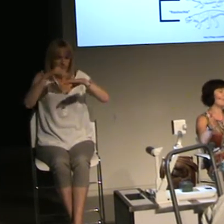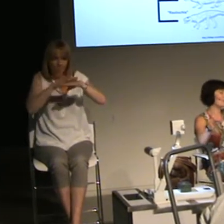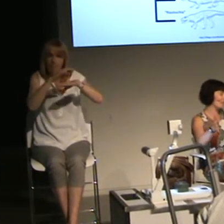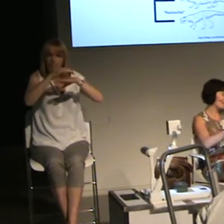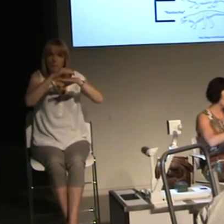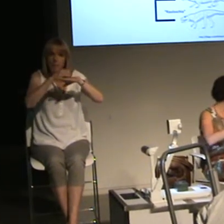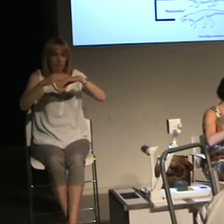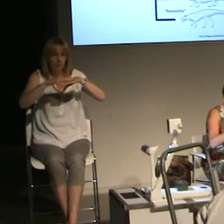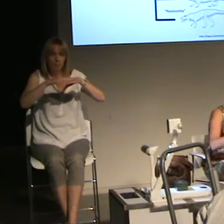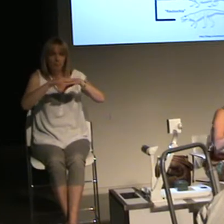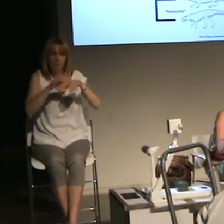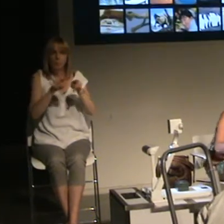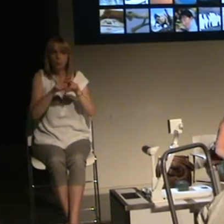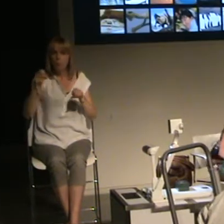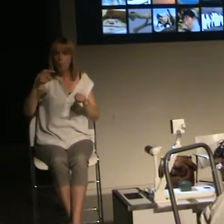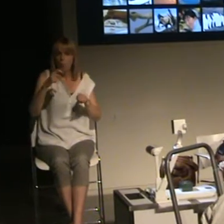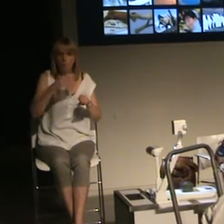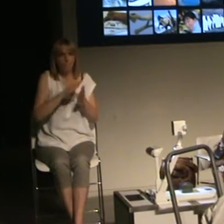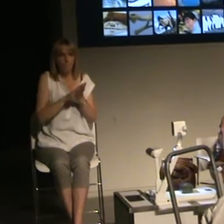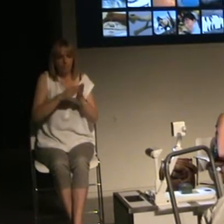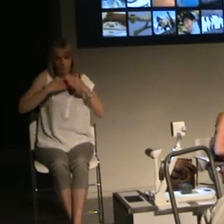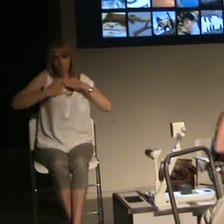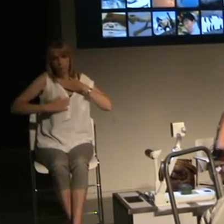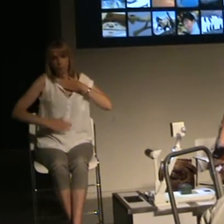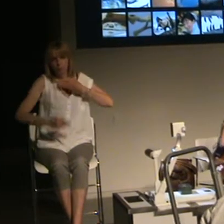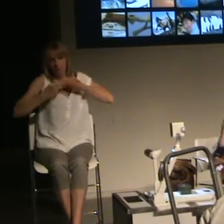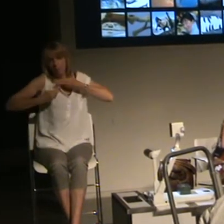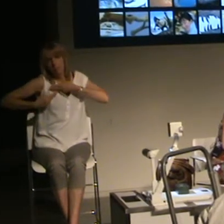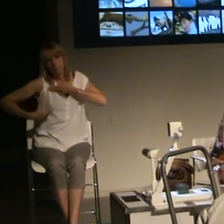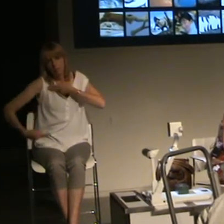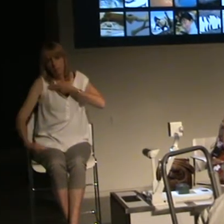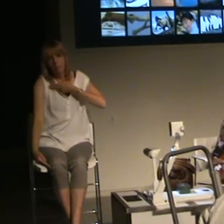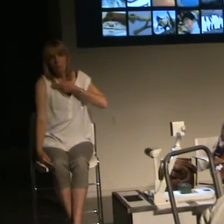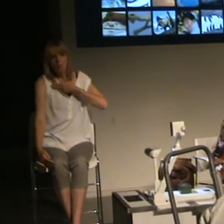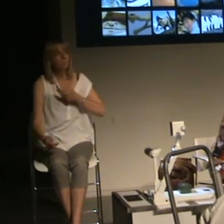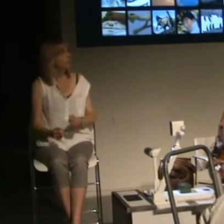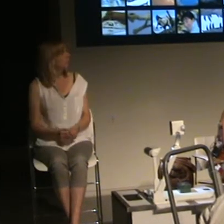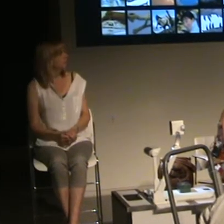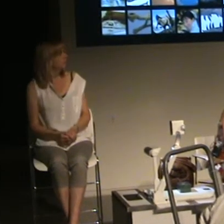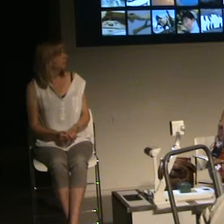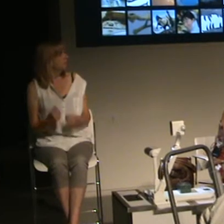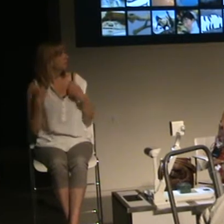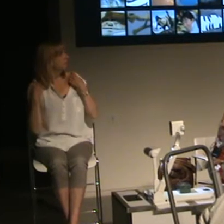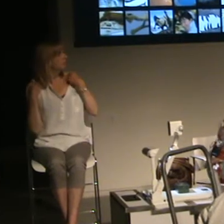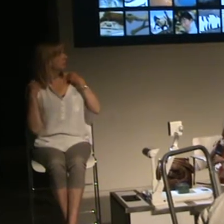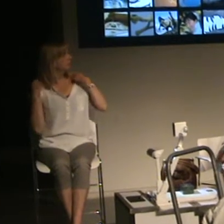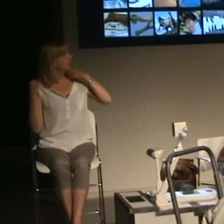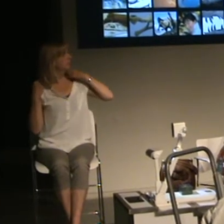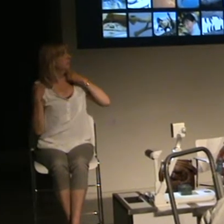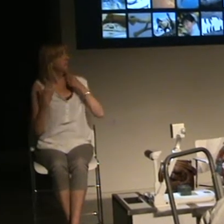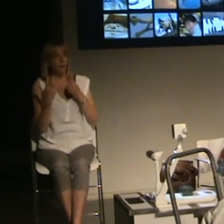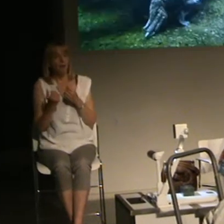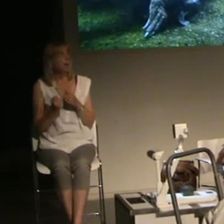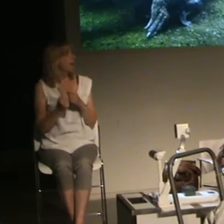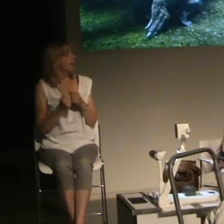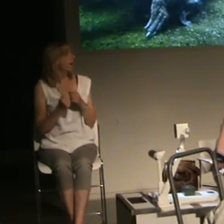a very long body, particularly a very long tail. So we've got some pictures of living crocodiles that show, yeah,